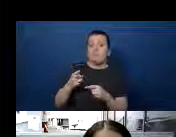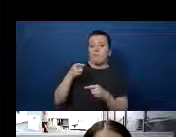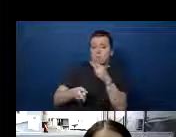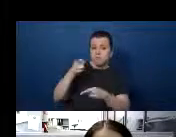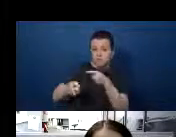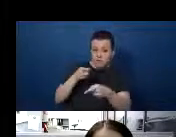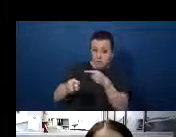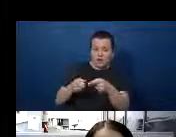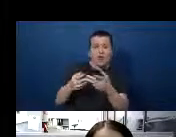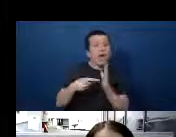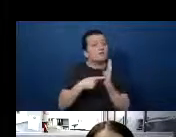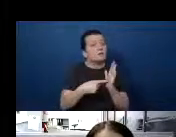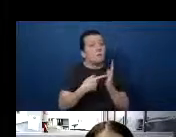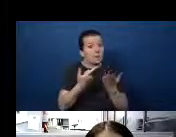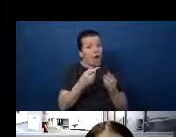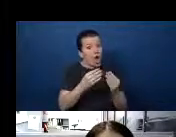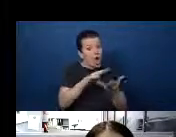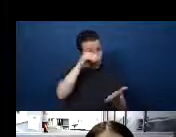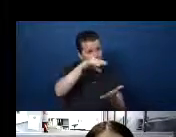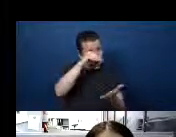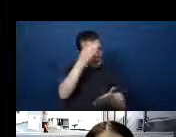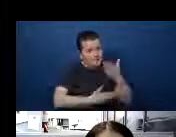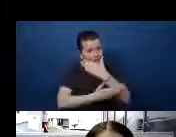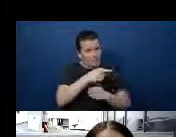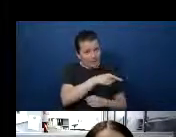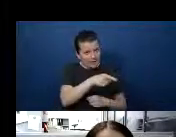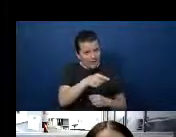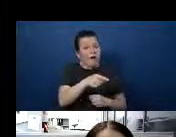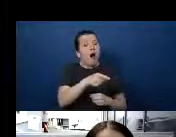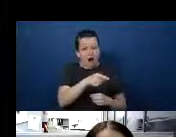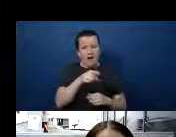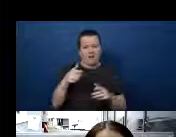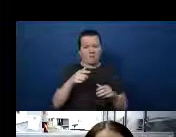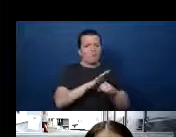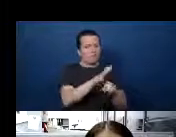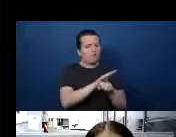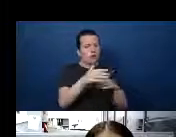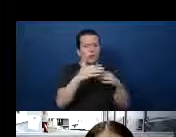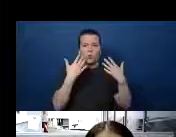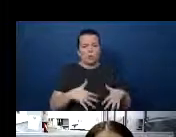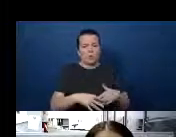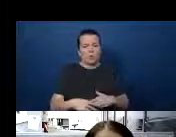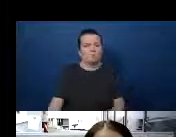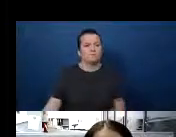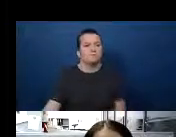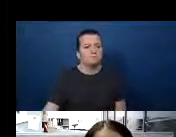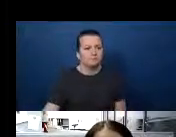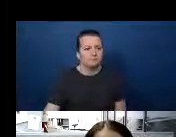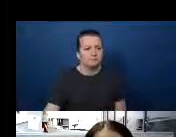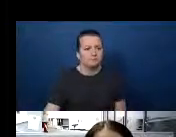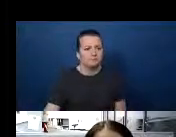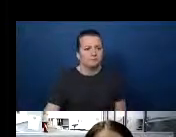with disability. Through the narrative of group members, we found that bullying perpetrators frequently